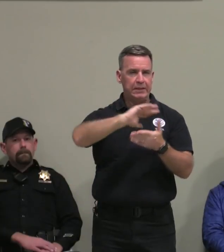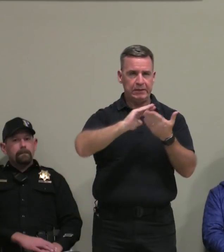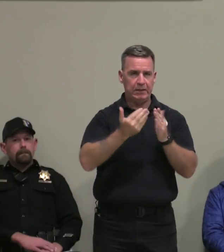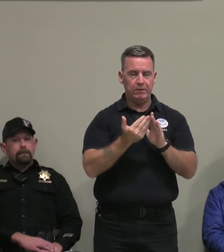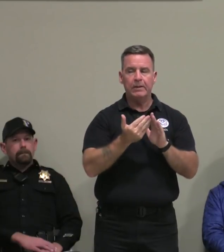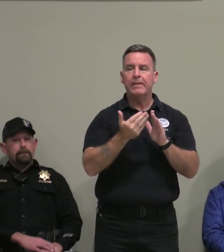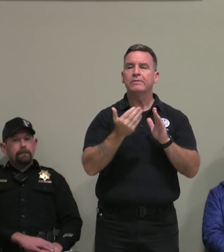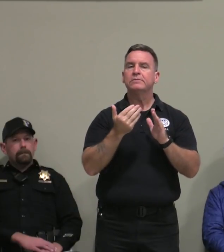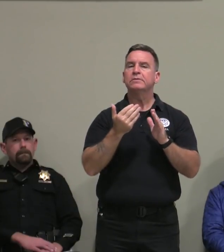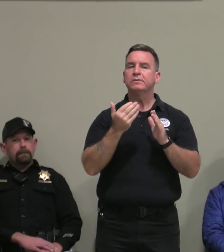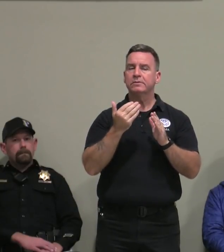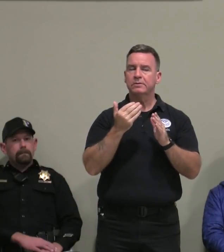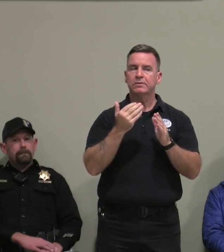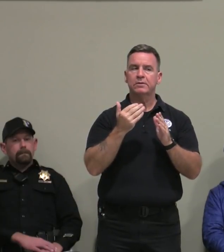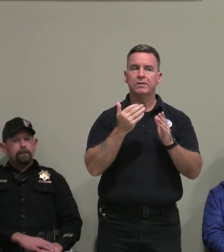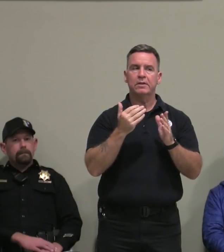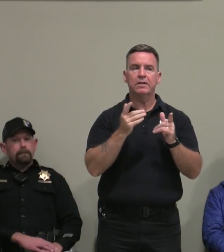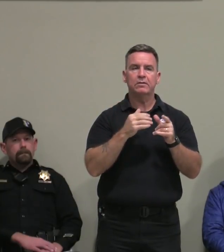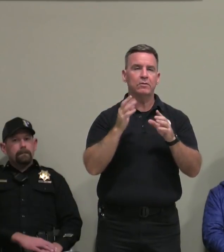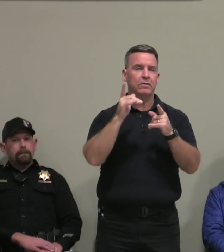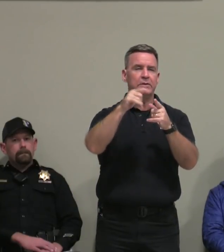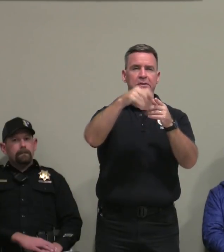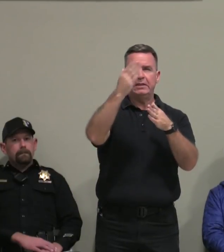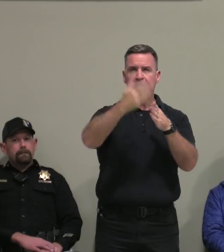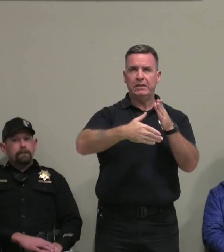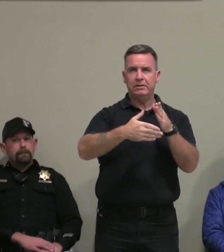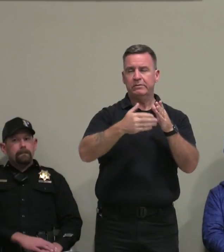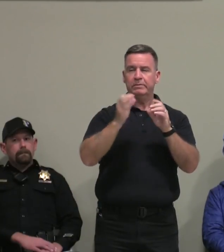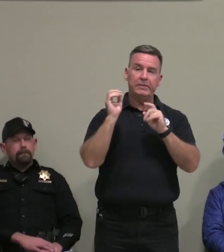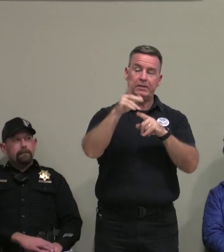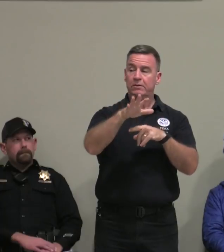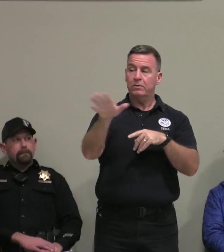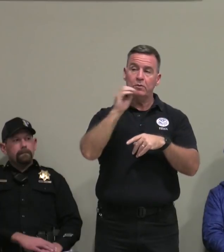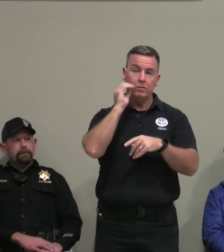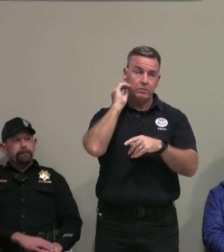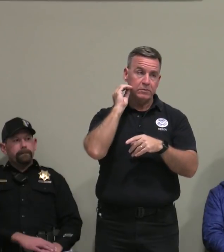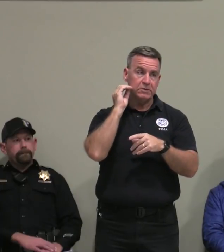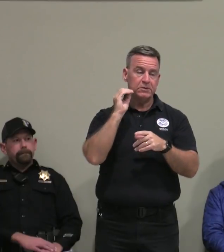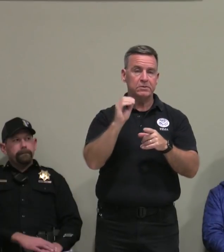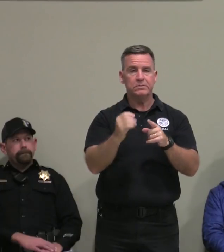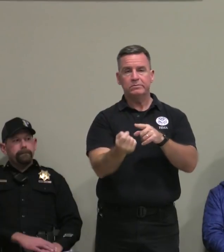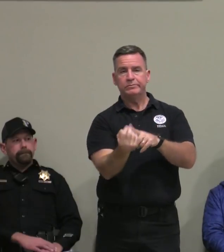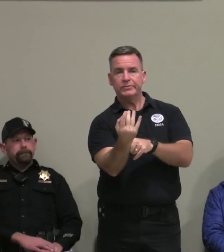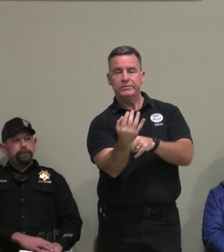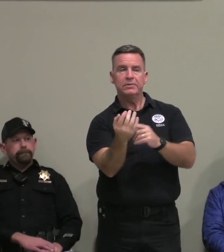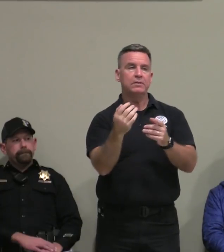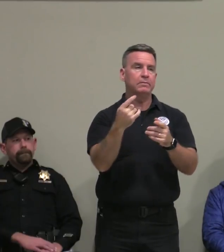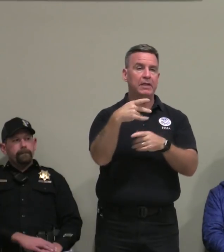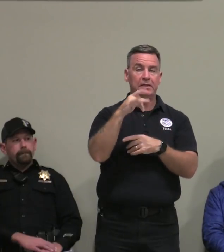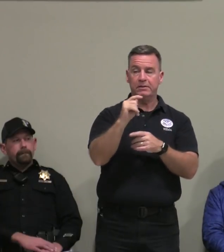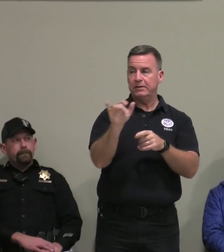and will lend itself all the way to the end of returning to your homes to help relight pilot lights as necessary.